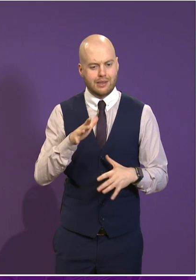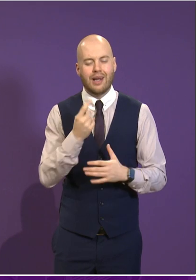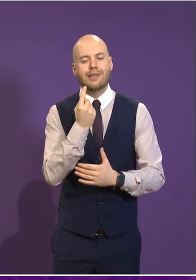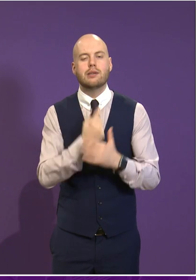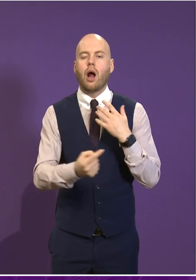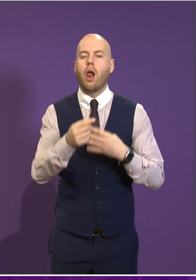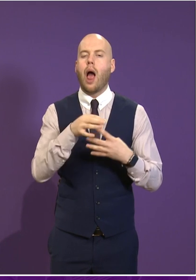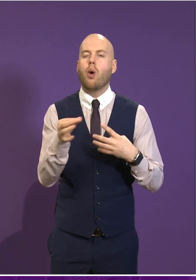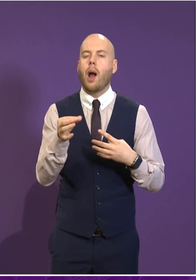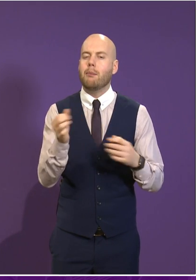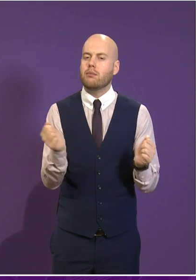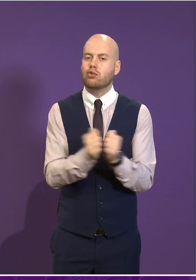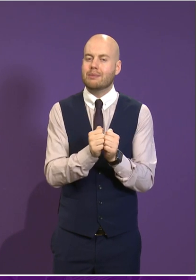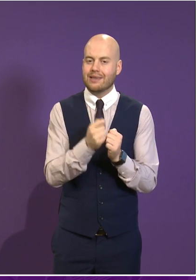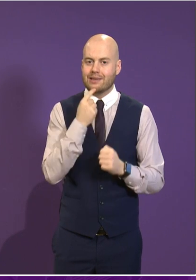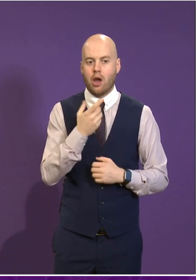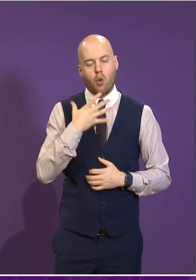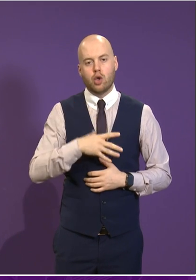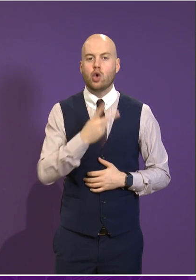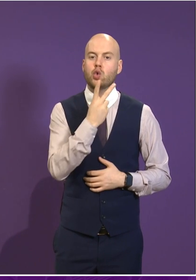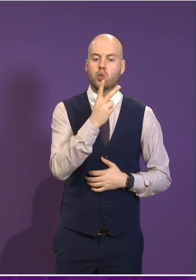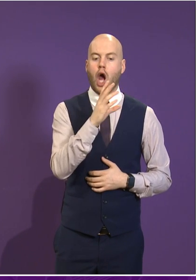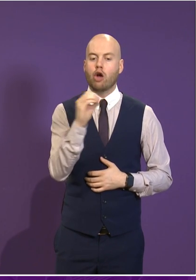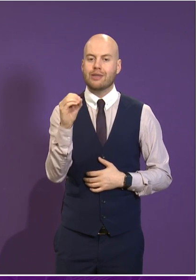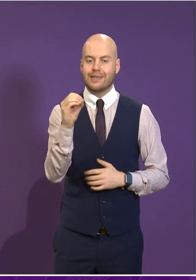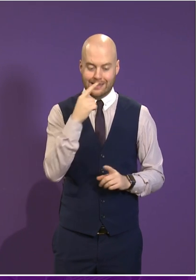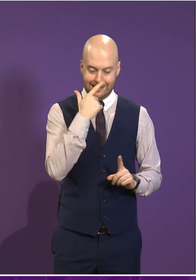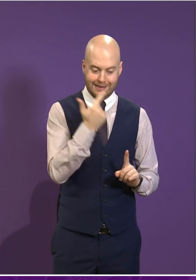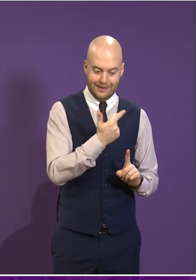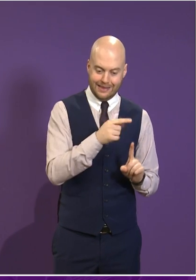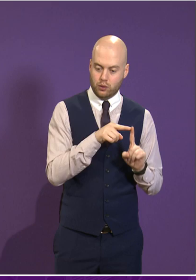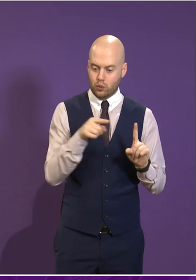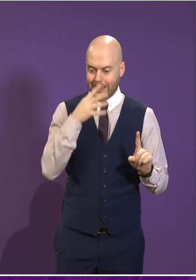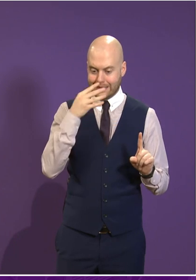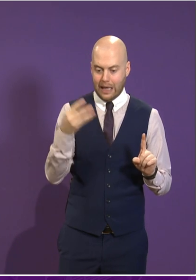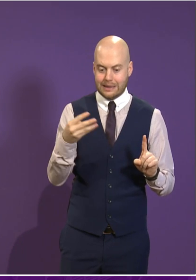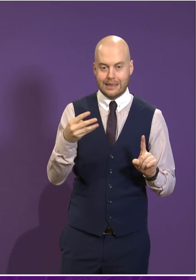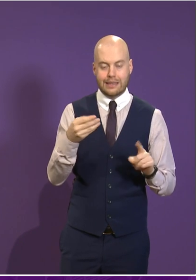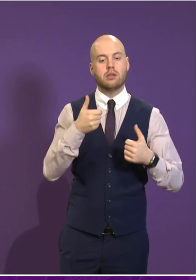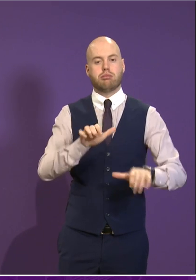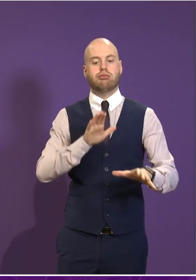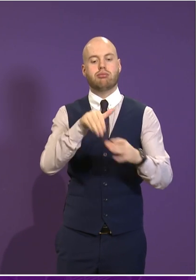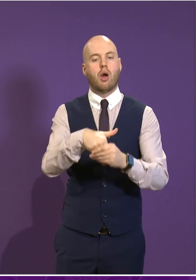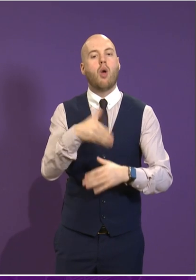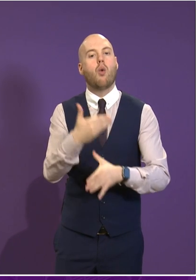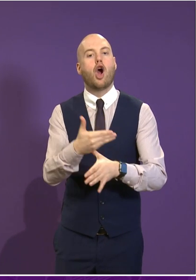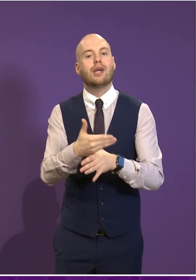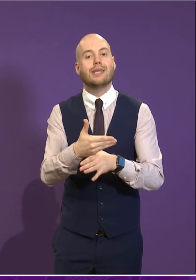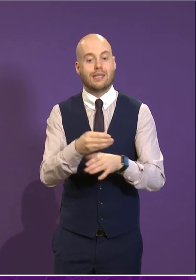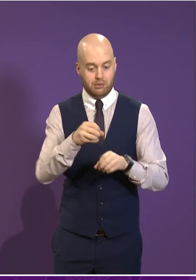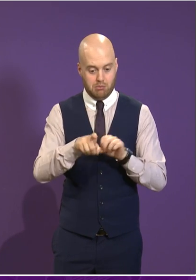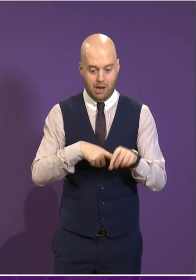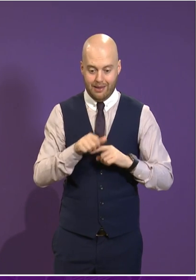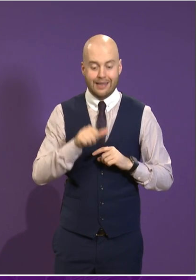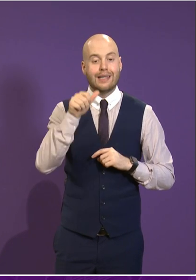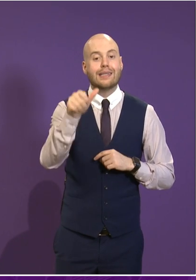to get 200 17 to 19 year olds with a disability into the workplace by the next iteration